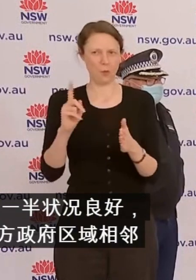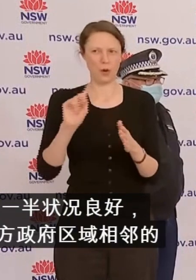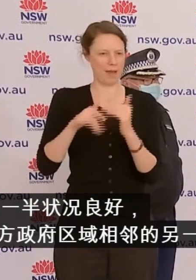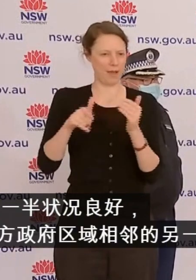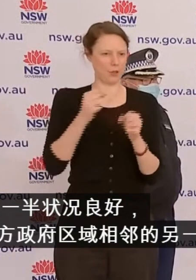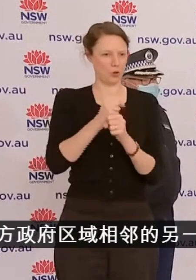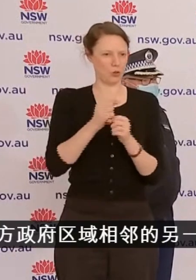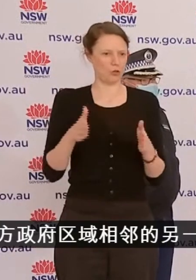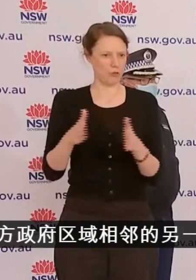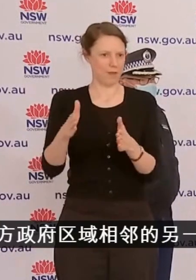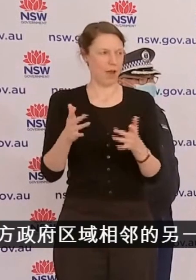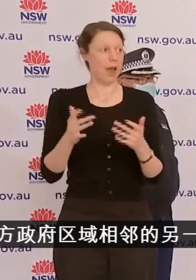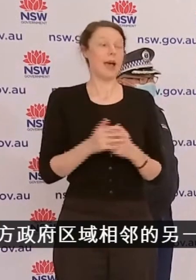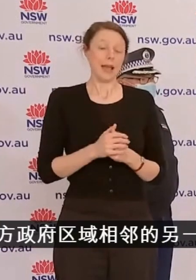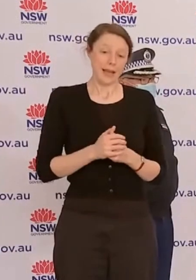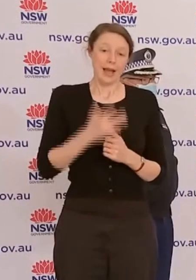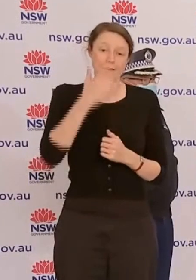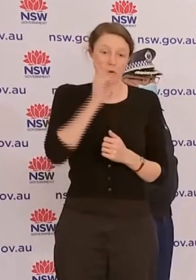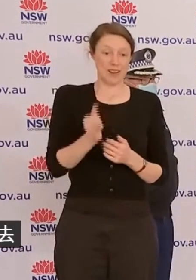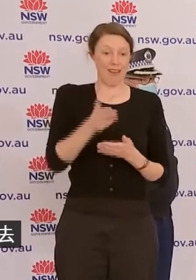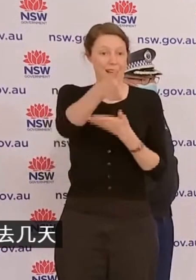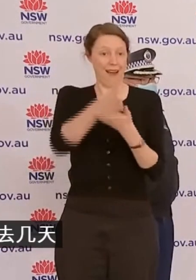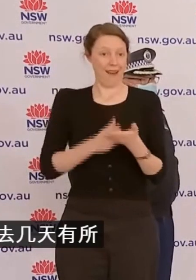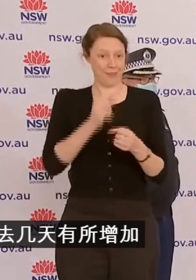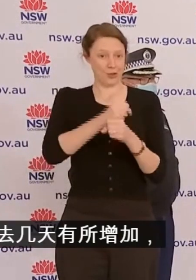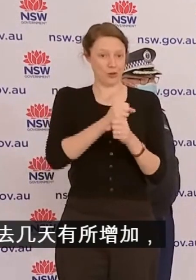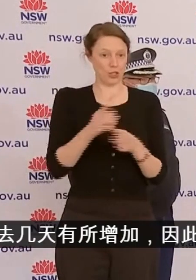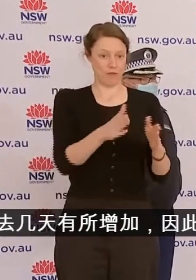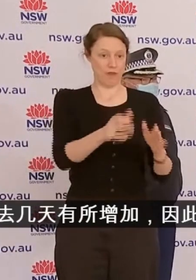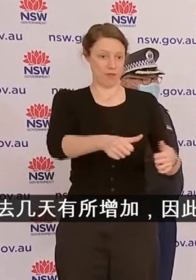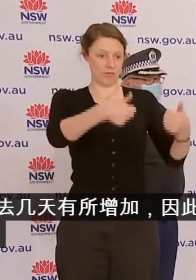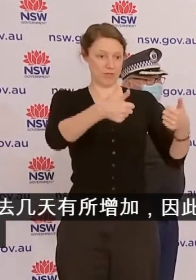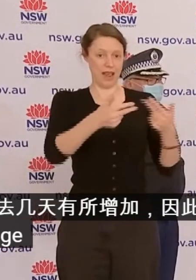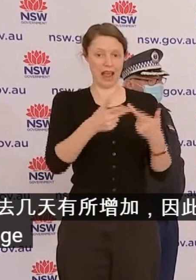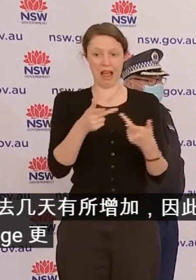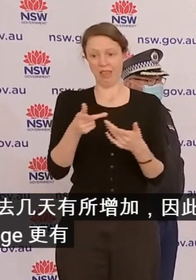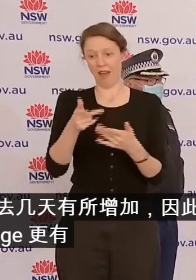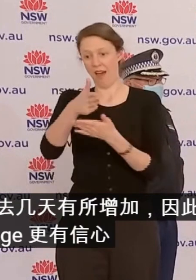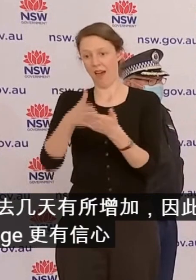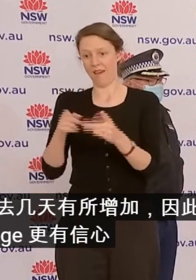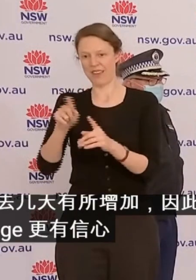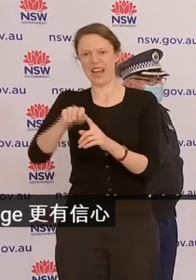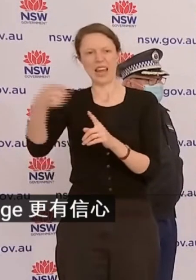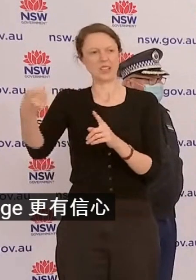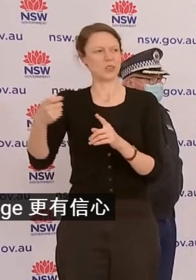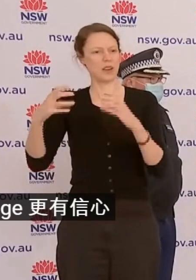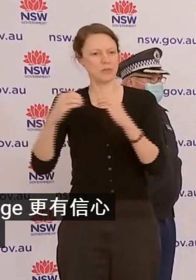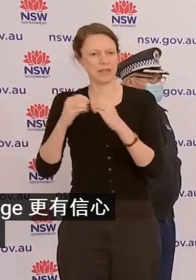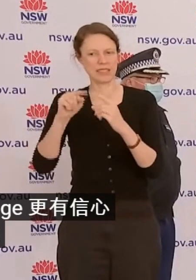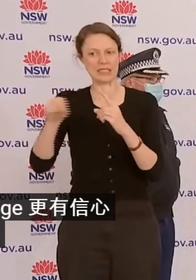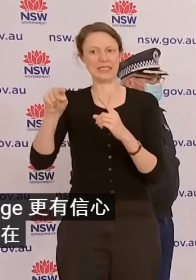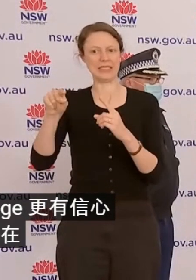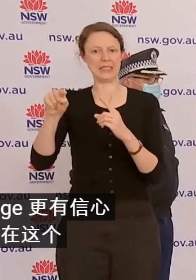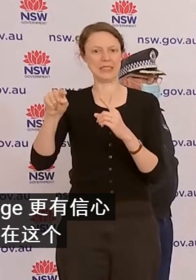half that abuts the other local government areas has seen an uptick in the last few days in cases. So whilst we were feeling more confident about taking Georges